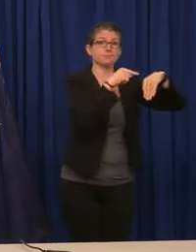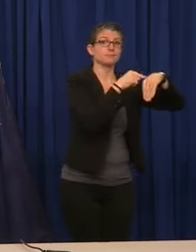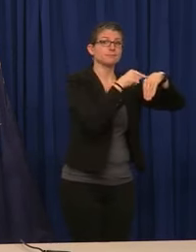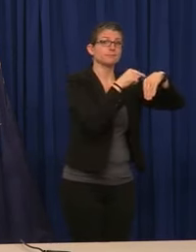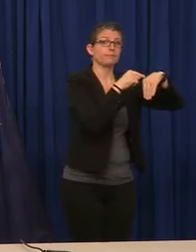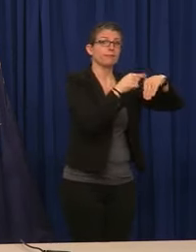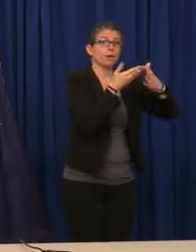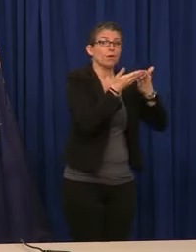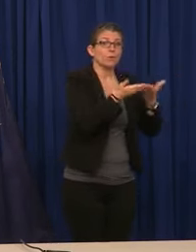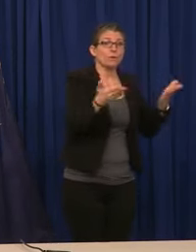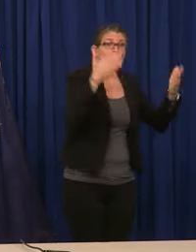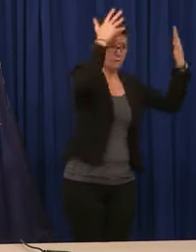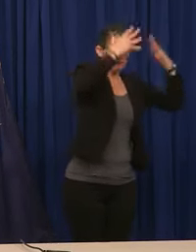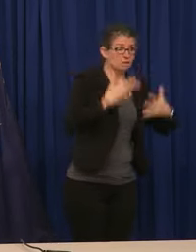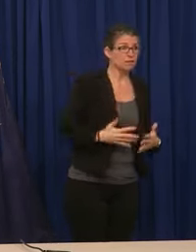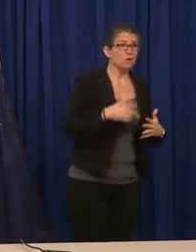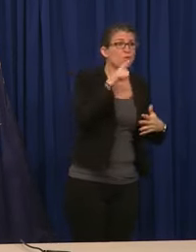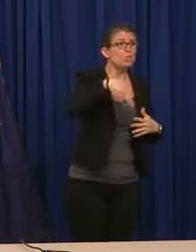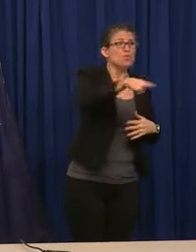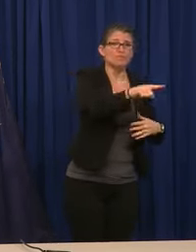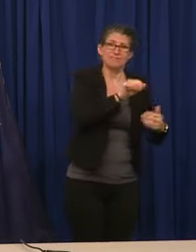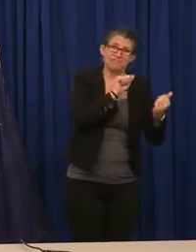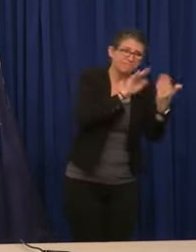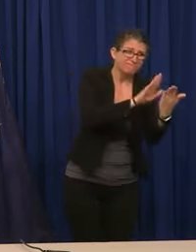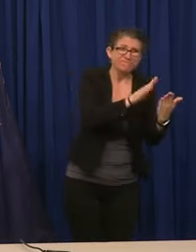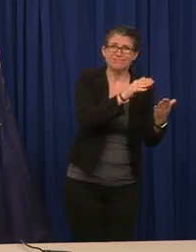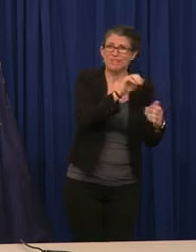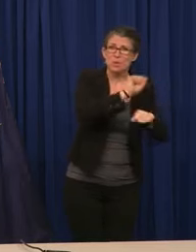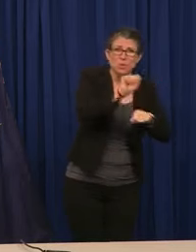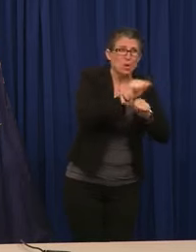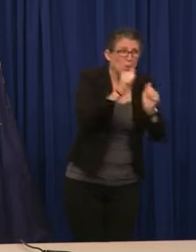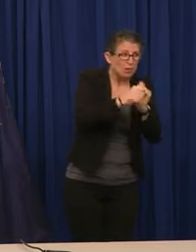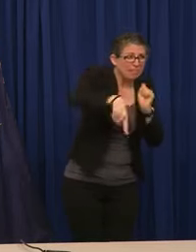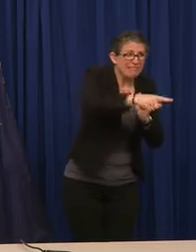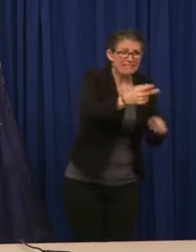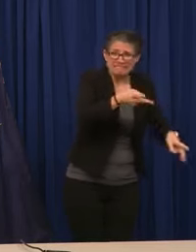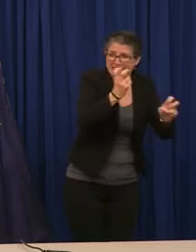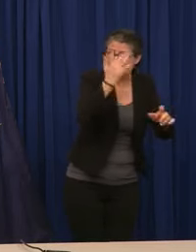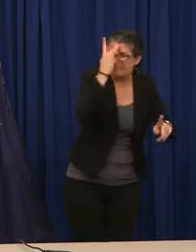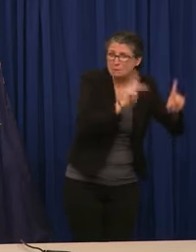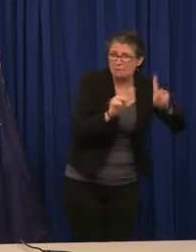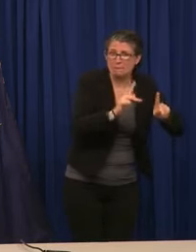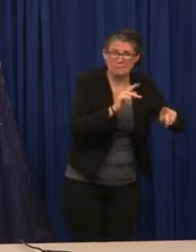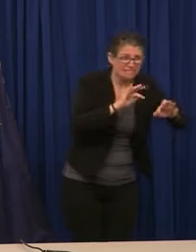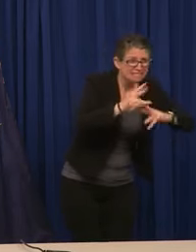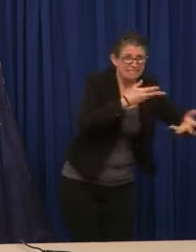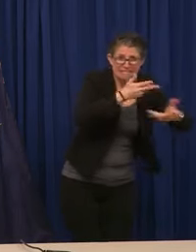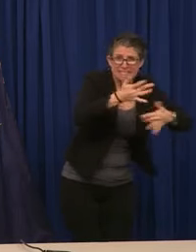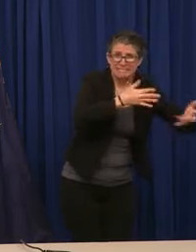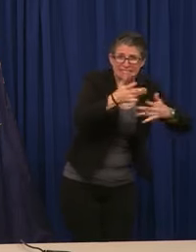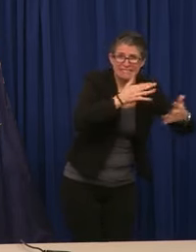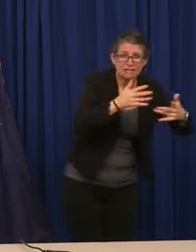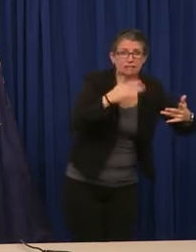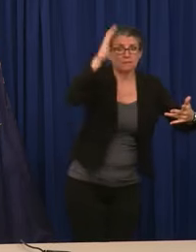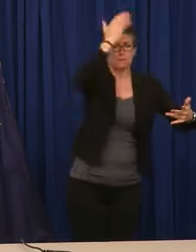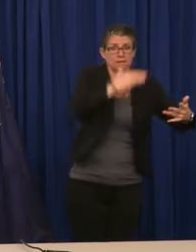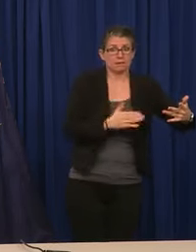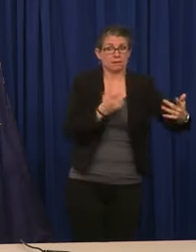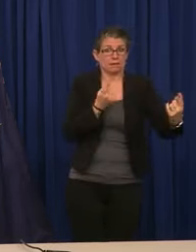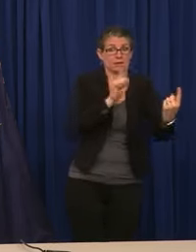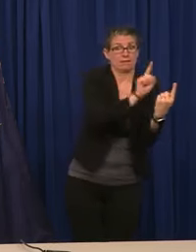healthcare workers is used when they do not yet know whether a patient that they are helping